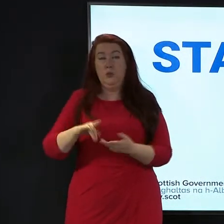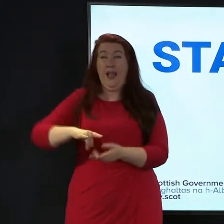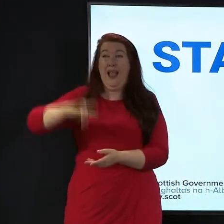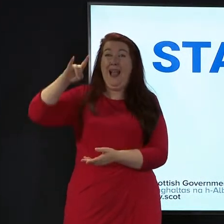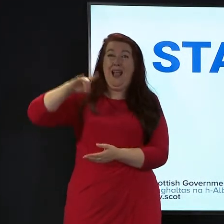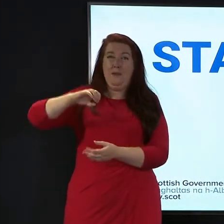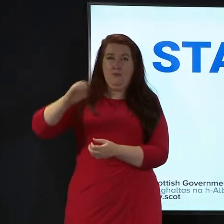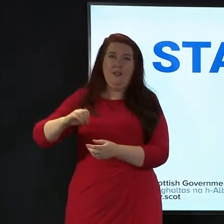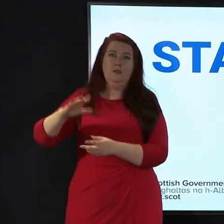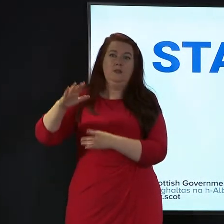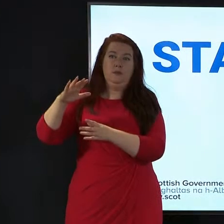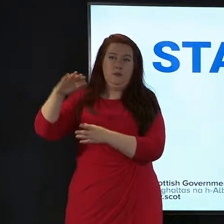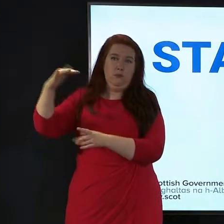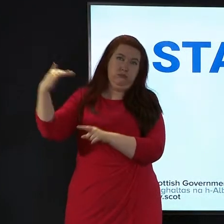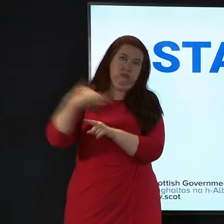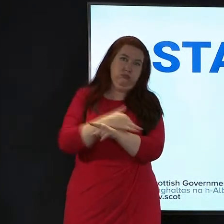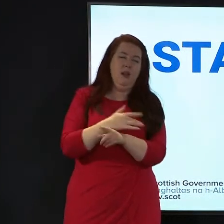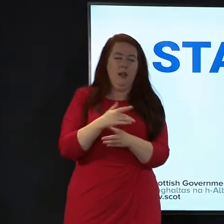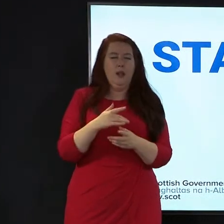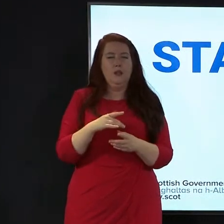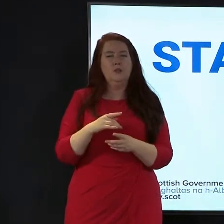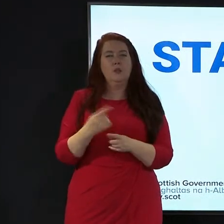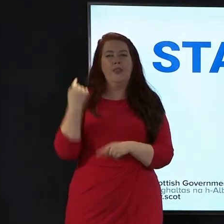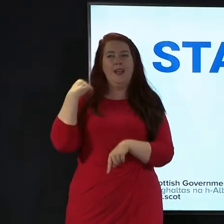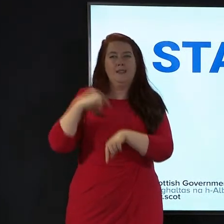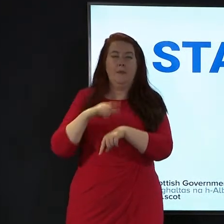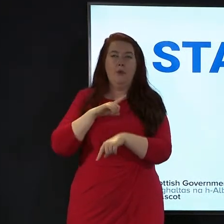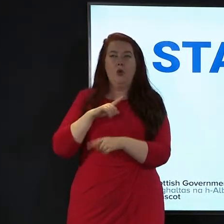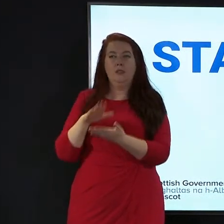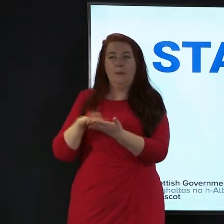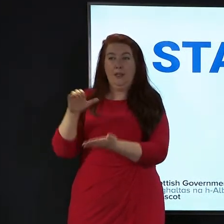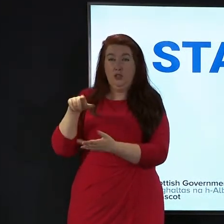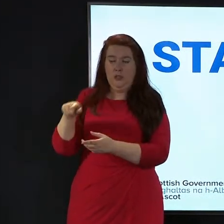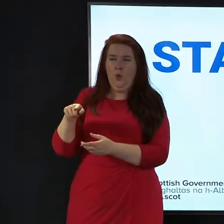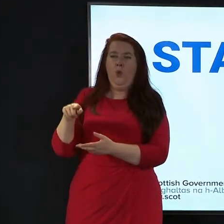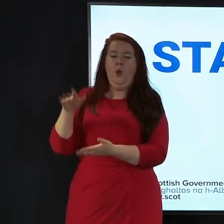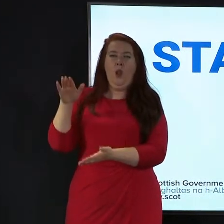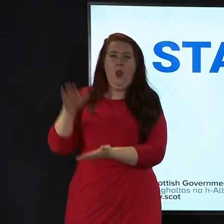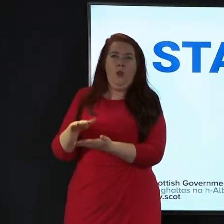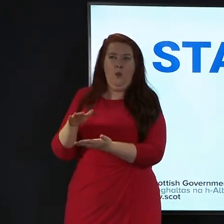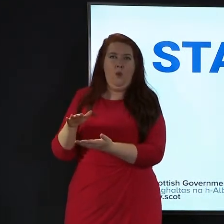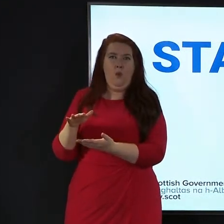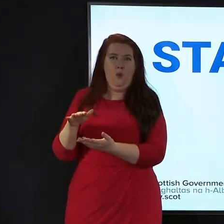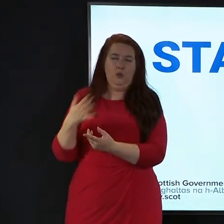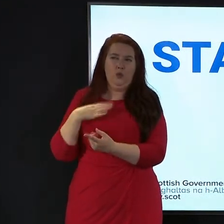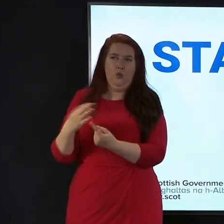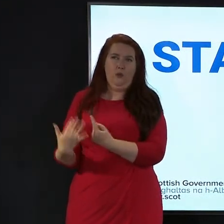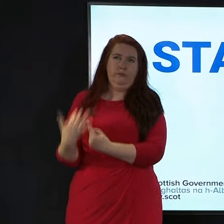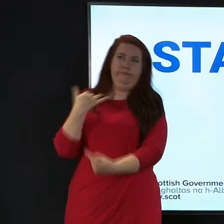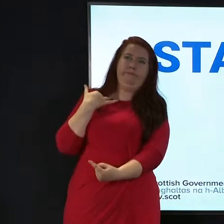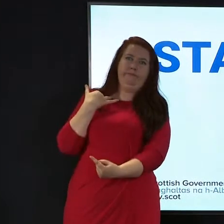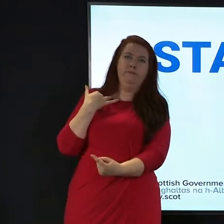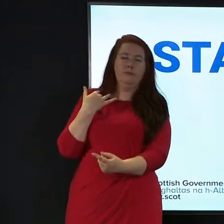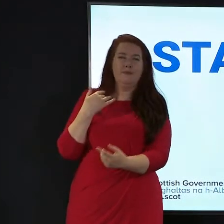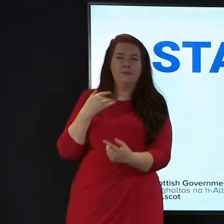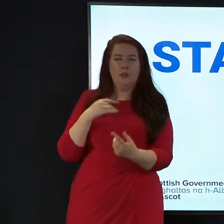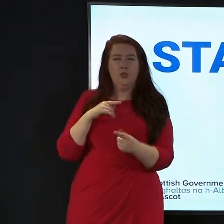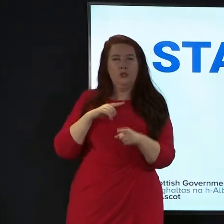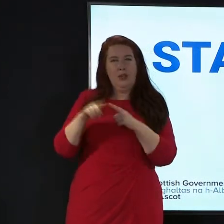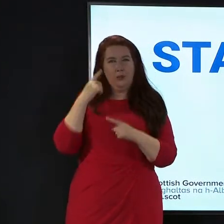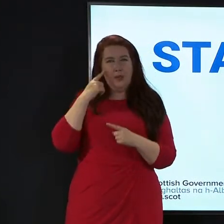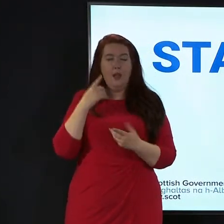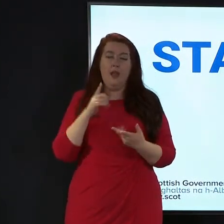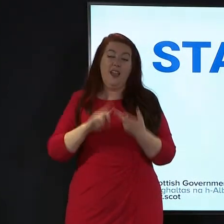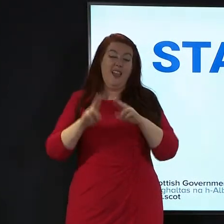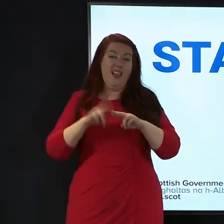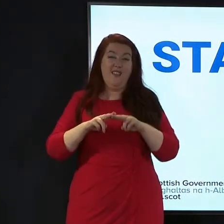about Manchester, Scotland was lower prevalence than Manchester and Salford, so it was about trying to restrict the further importation into Scotland.